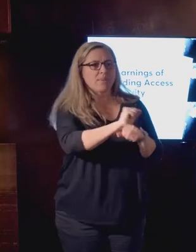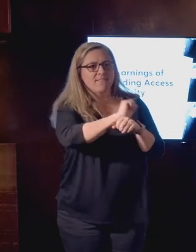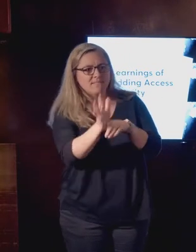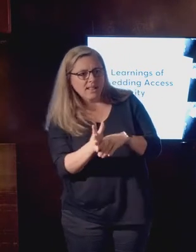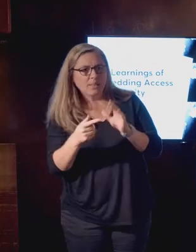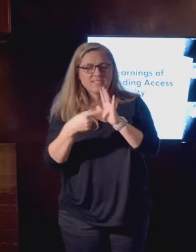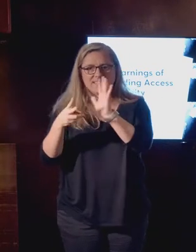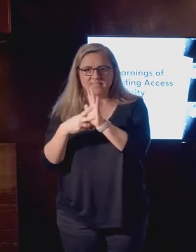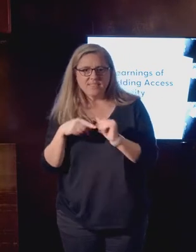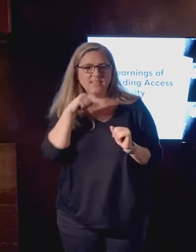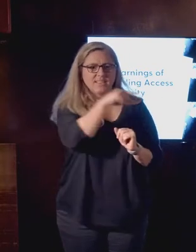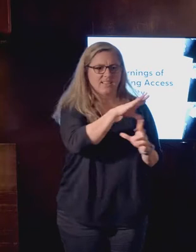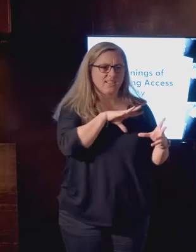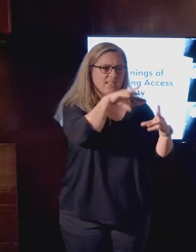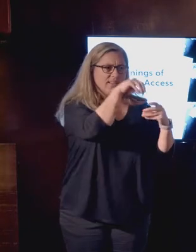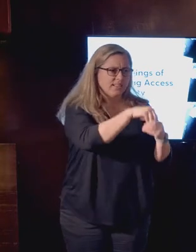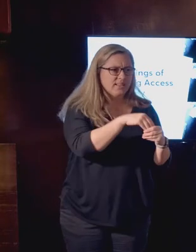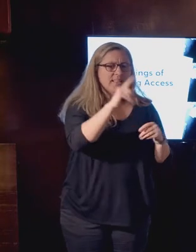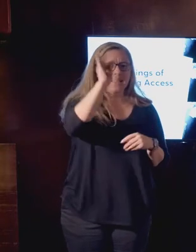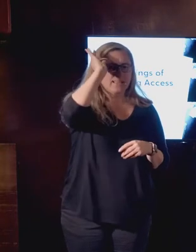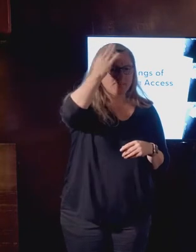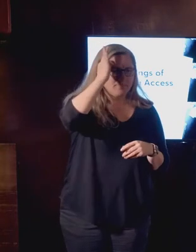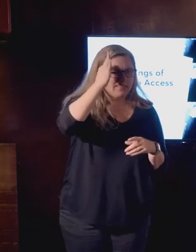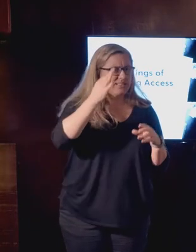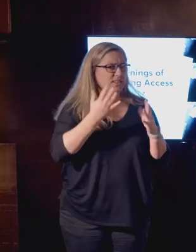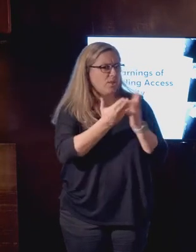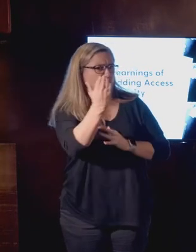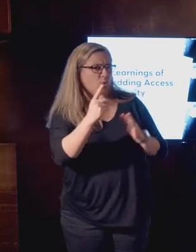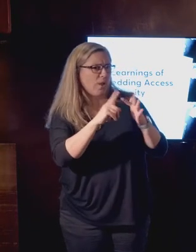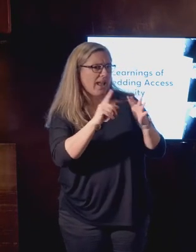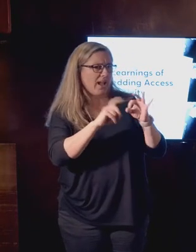newly formed Performers with Disability Committee through Equity,